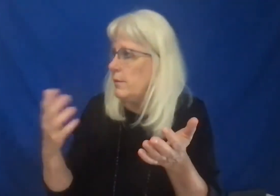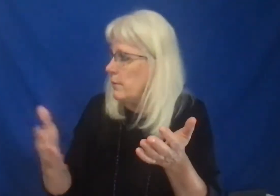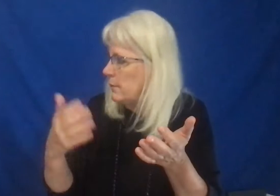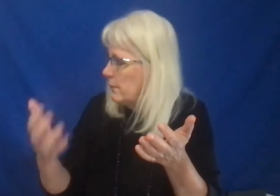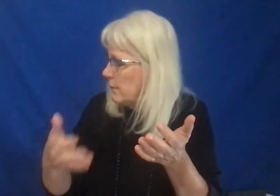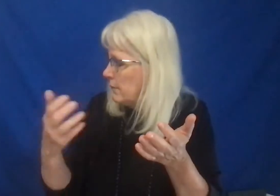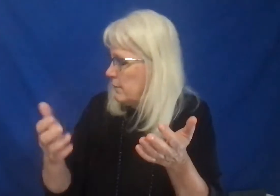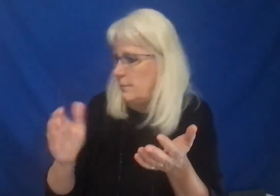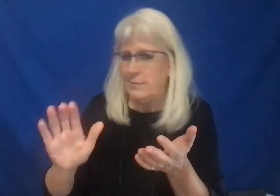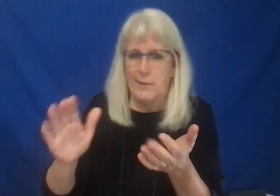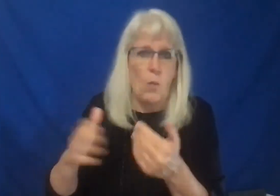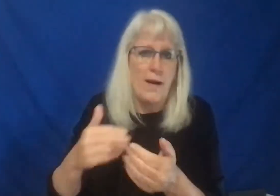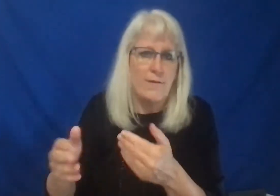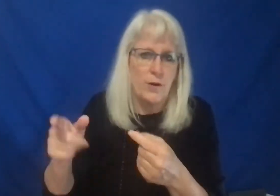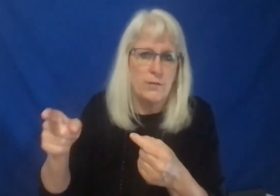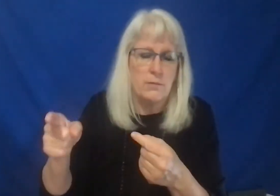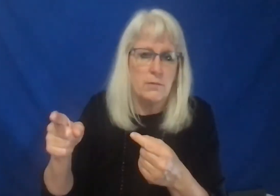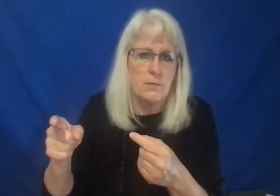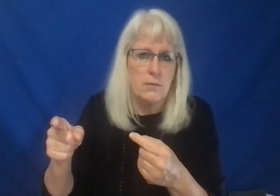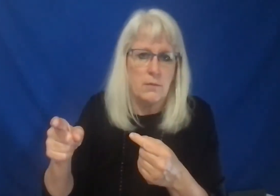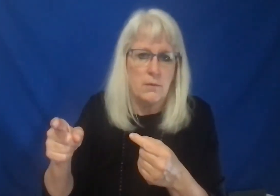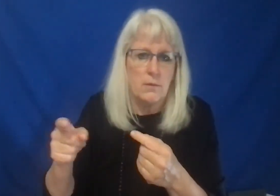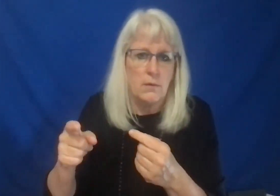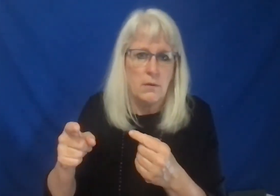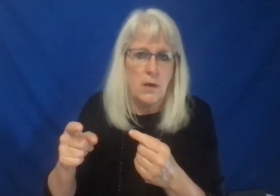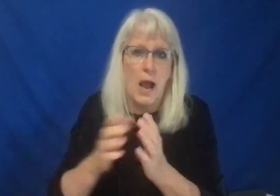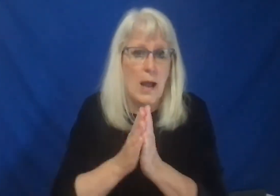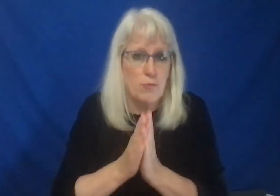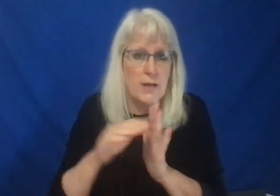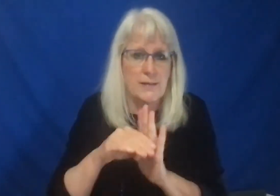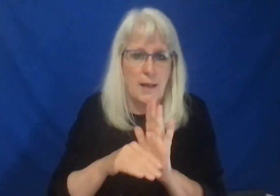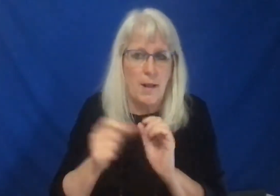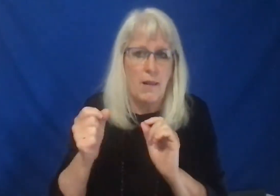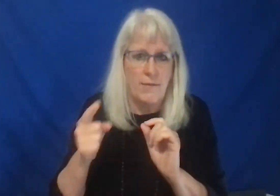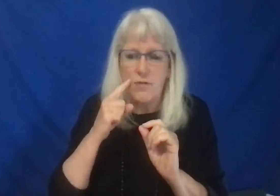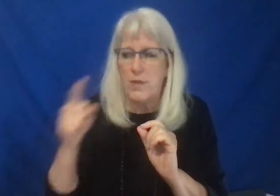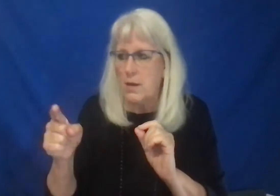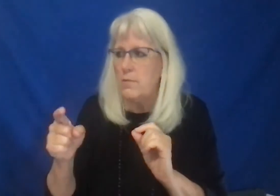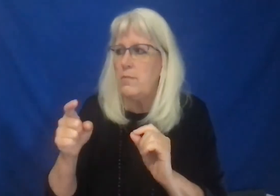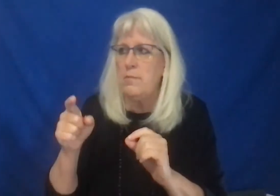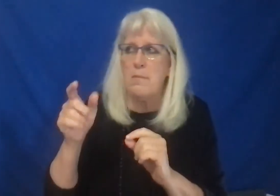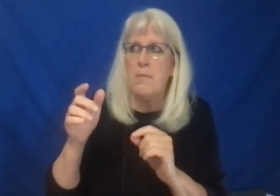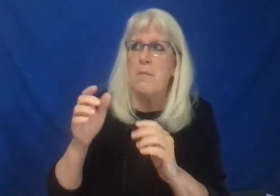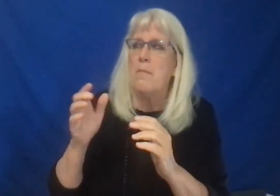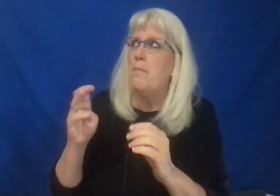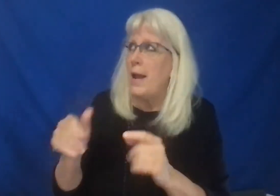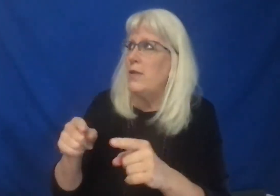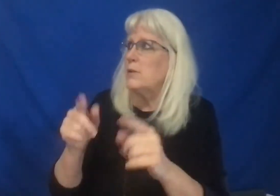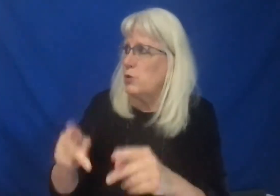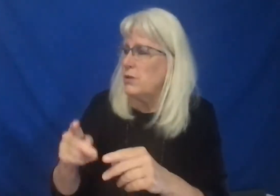whatever, I just pray step 11 for them. I say, may so-and-so have knowledge of your will for them, and may they have the power to carry that out. And that keeps